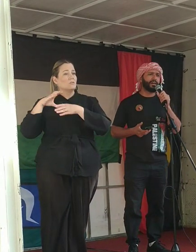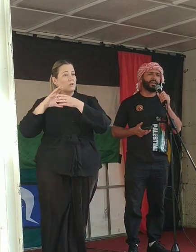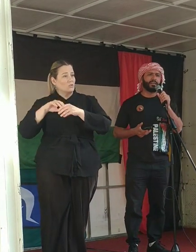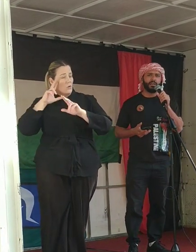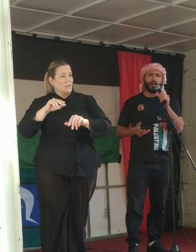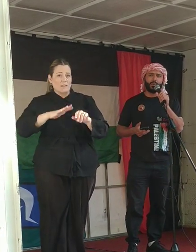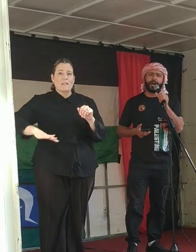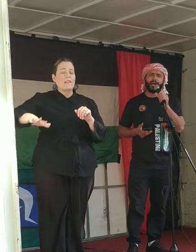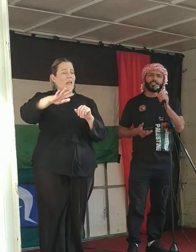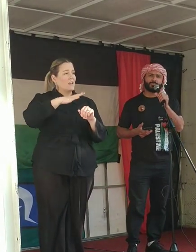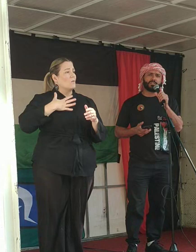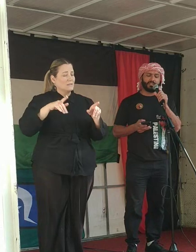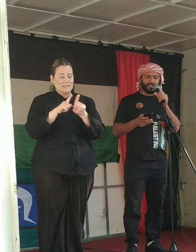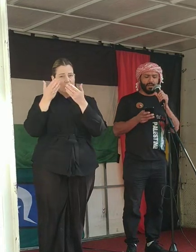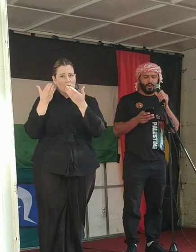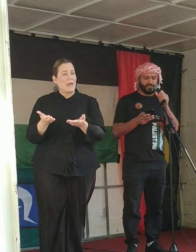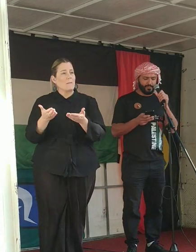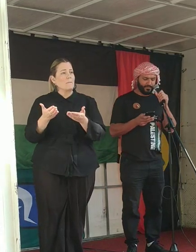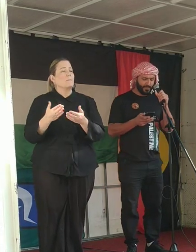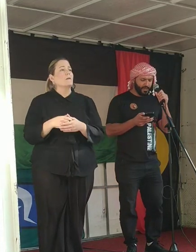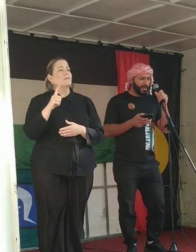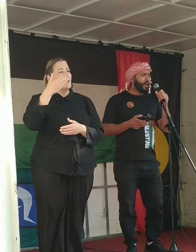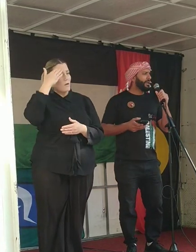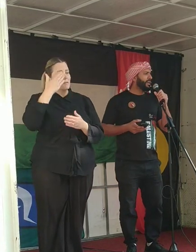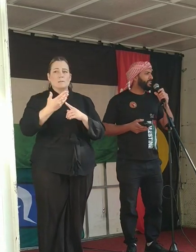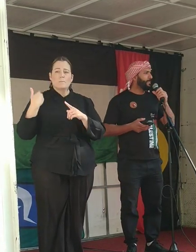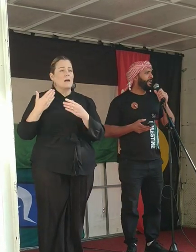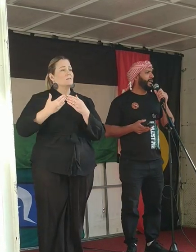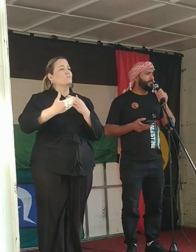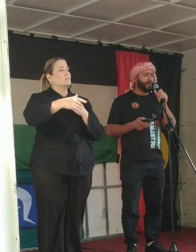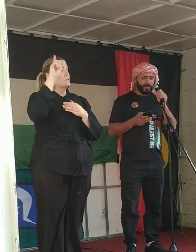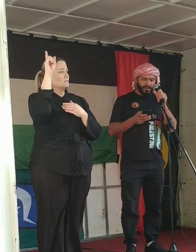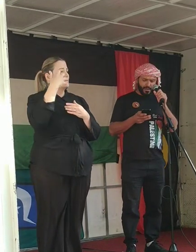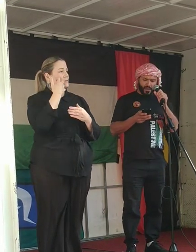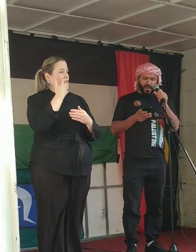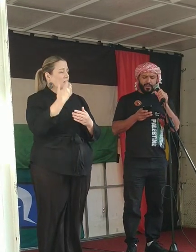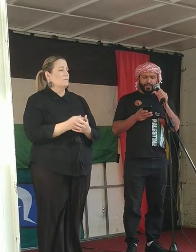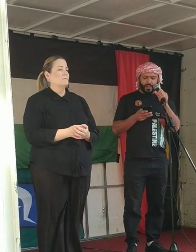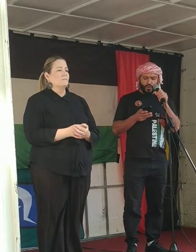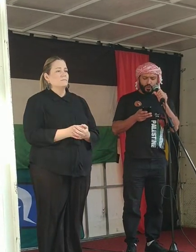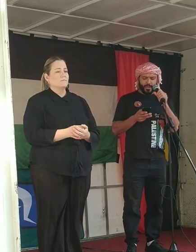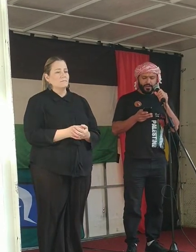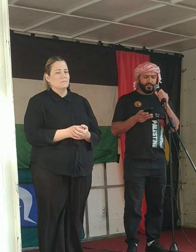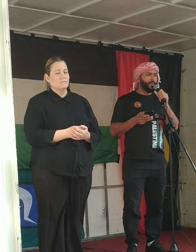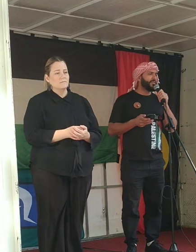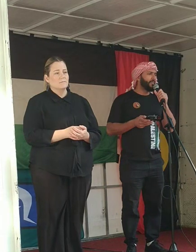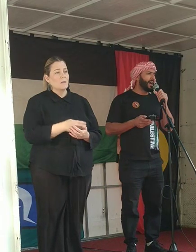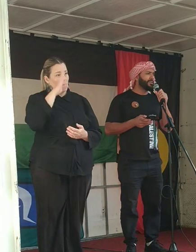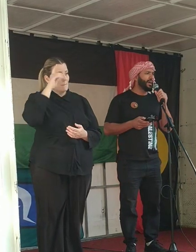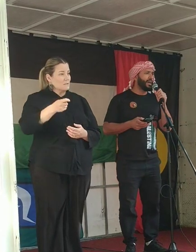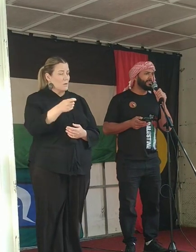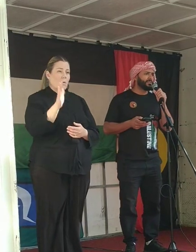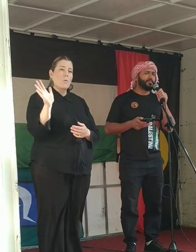meet today, past, present and emerging. Peace be upon every human from